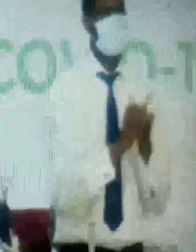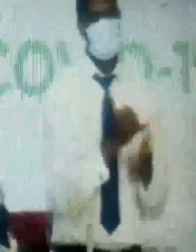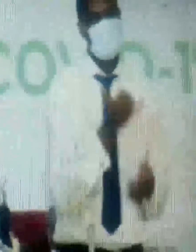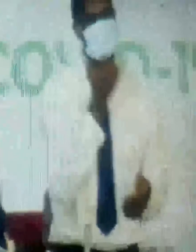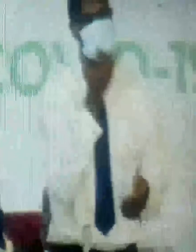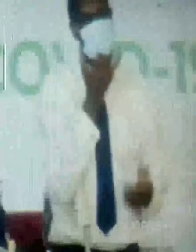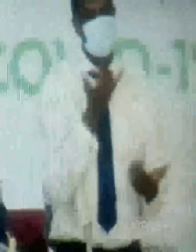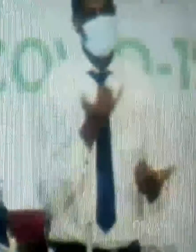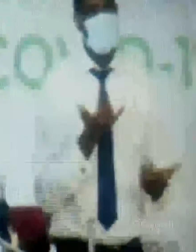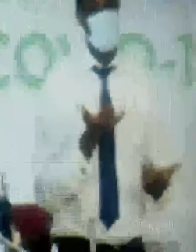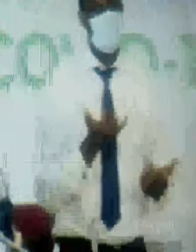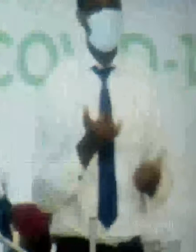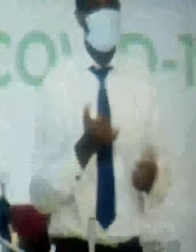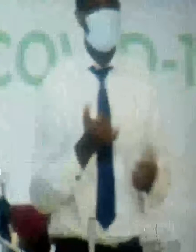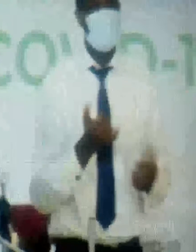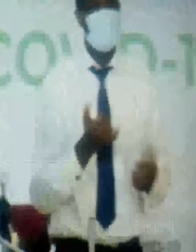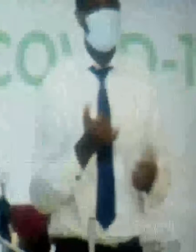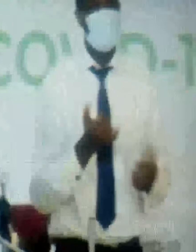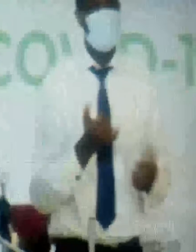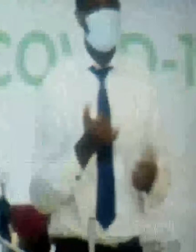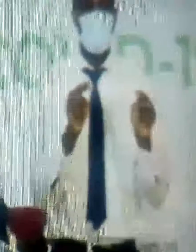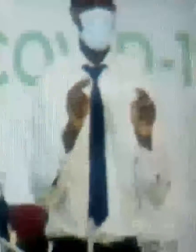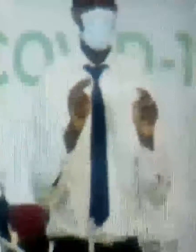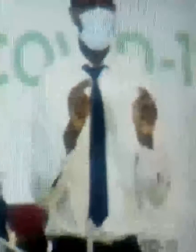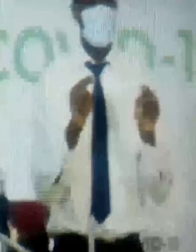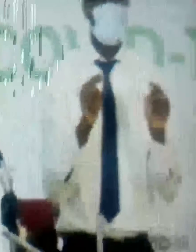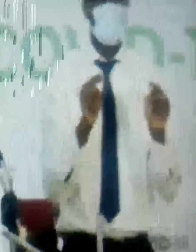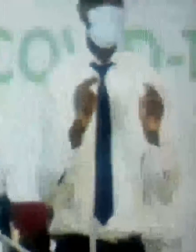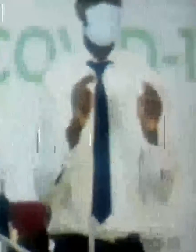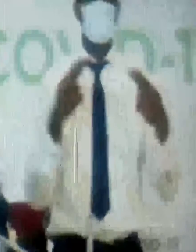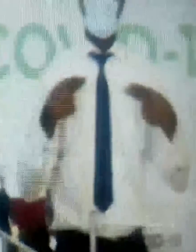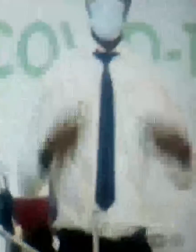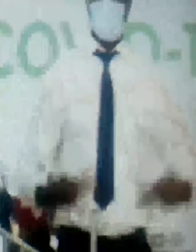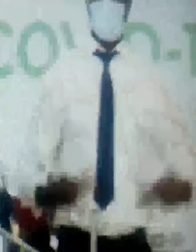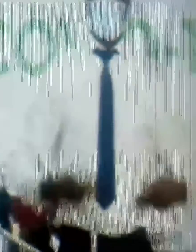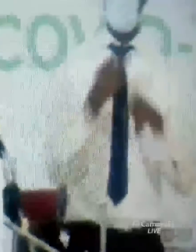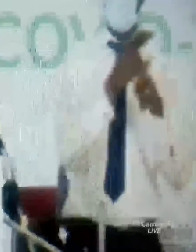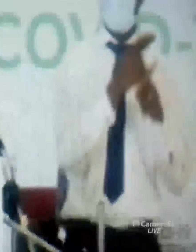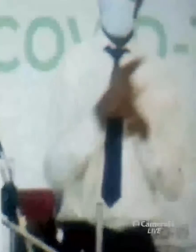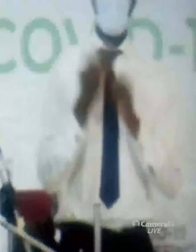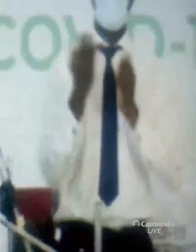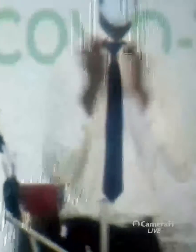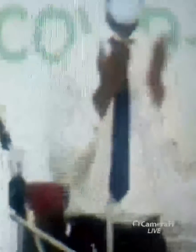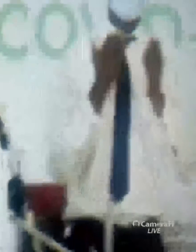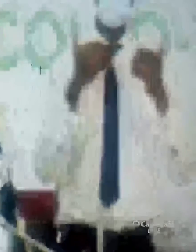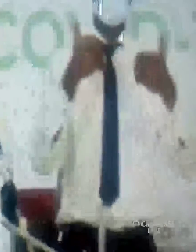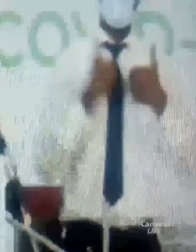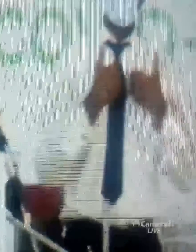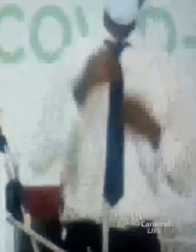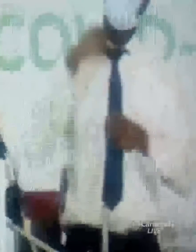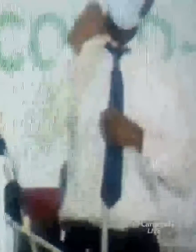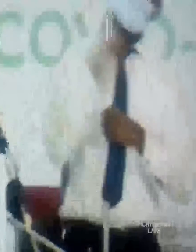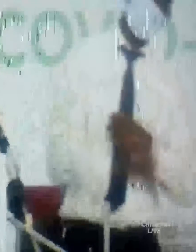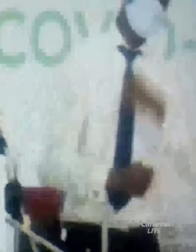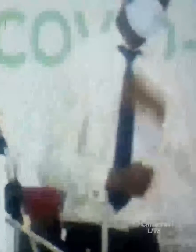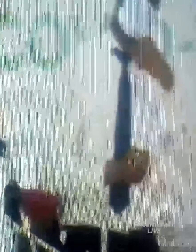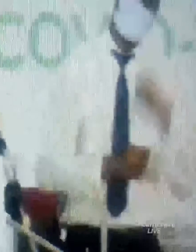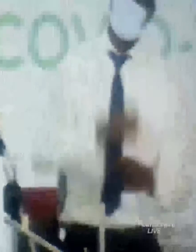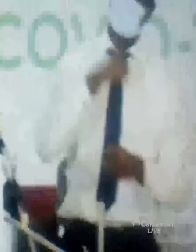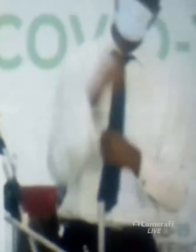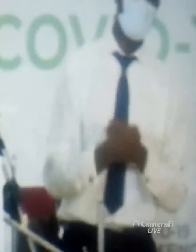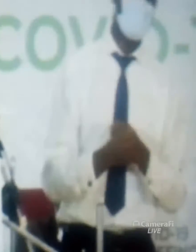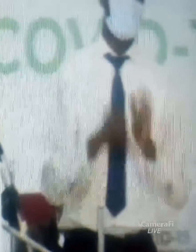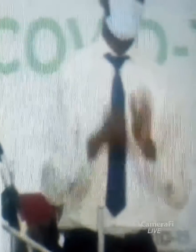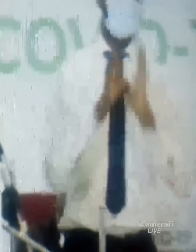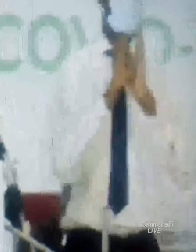healthcare services have suffered. That is the truth. Programs like HIV, AIDS,